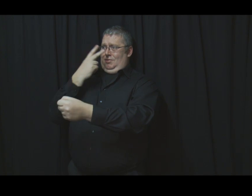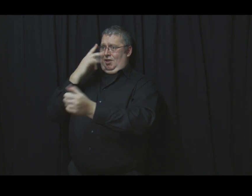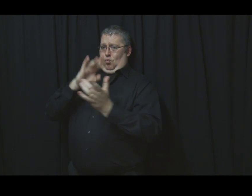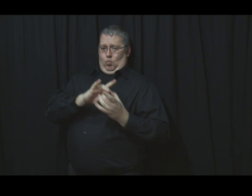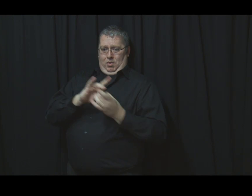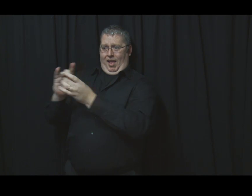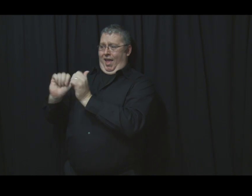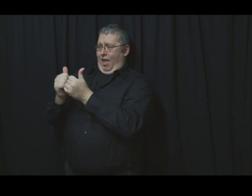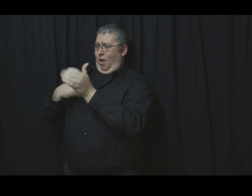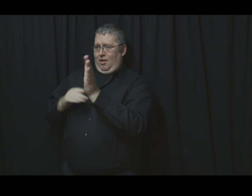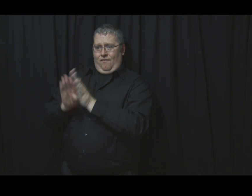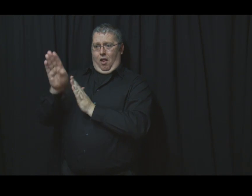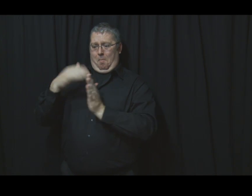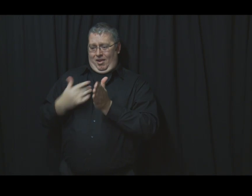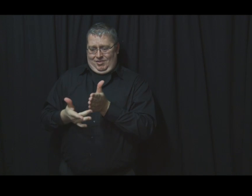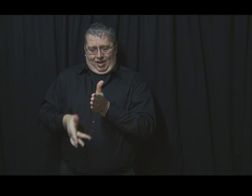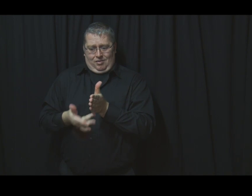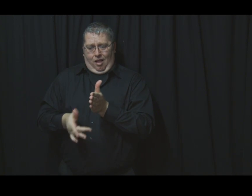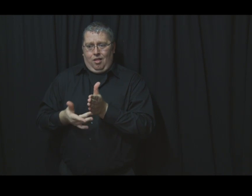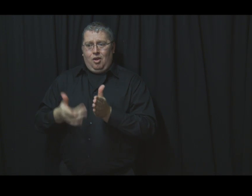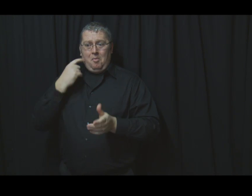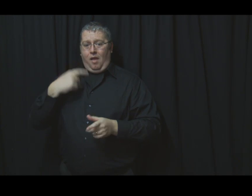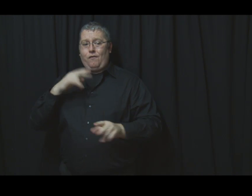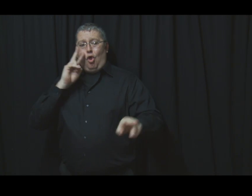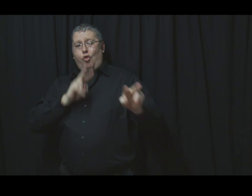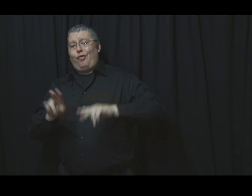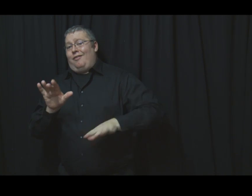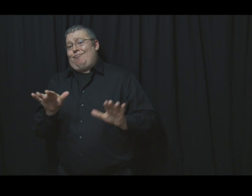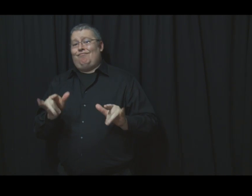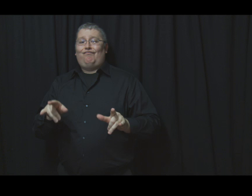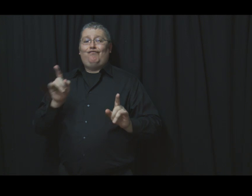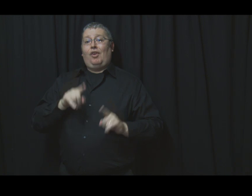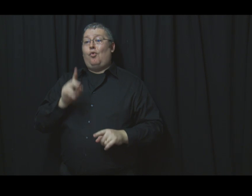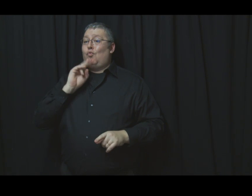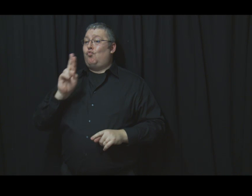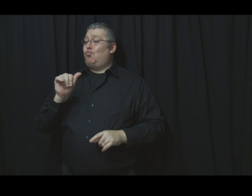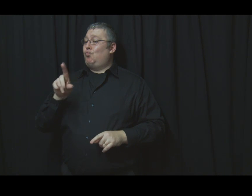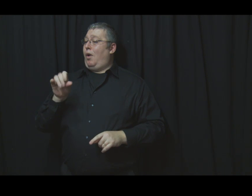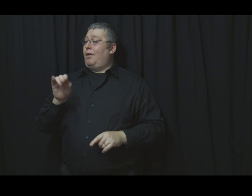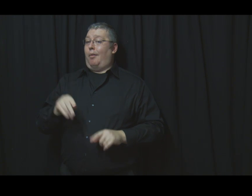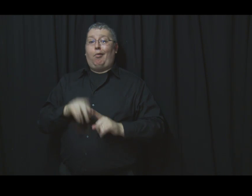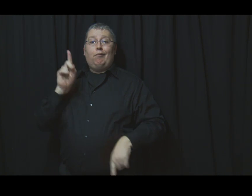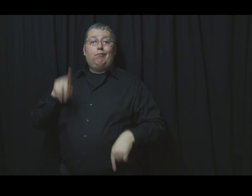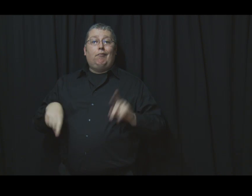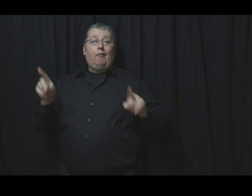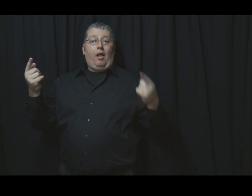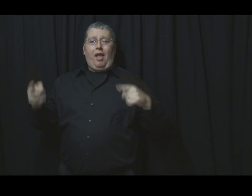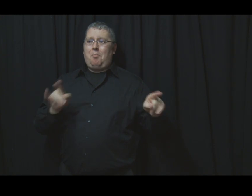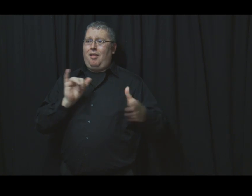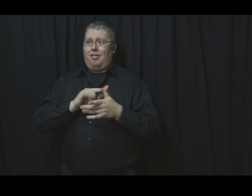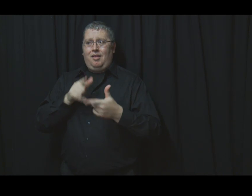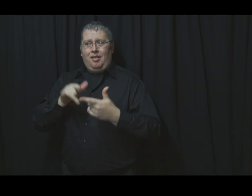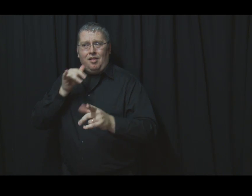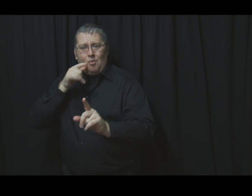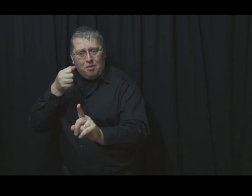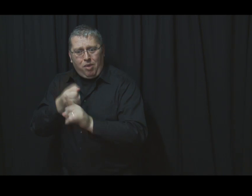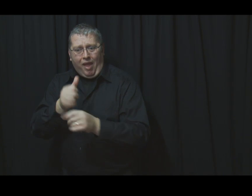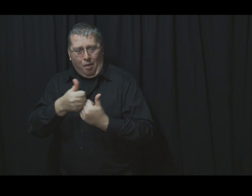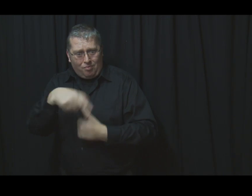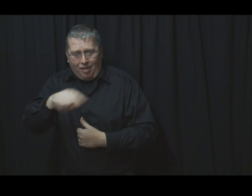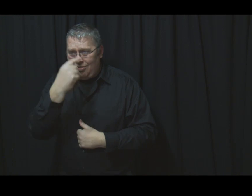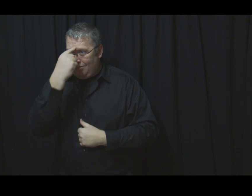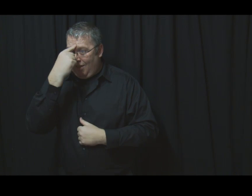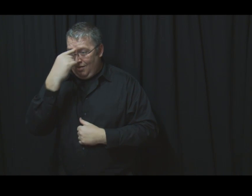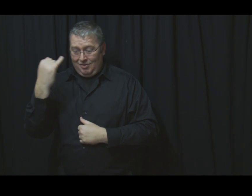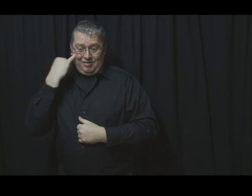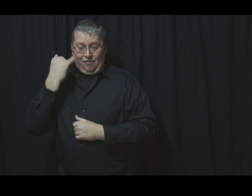how you develop technology, because if they look on it as just random processes, that could totally influence the way they think. If they understand it